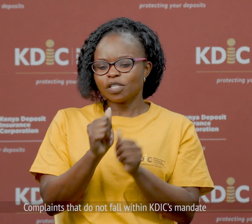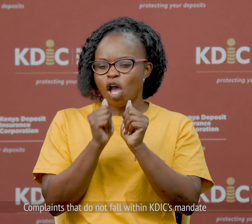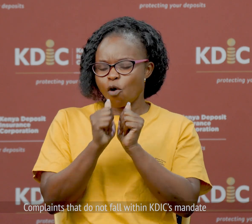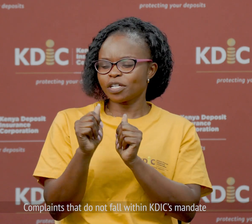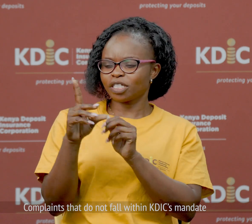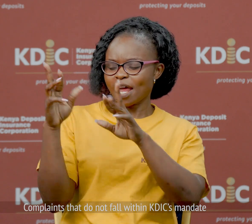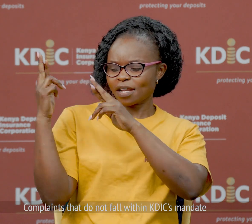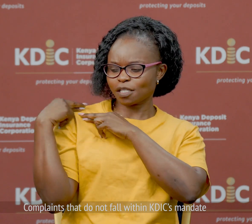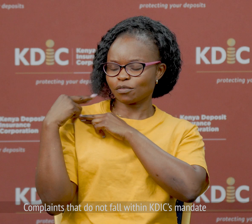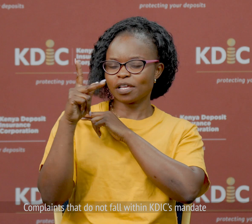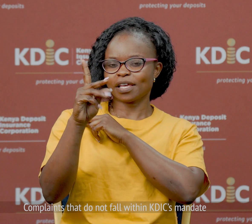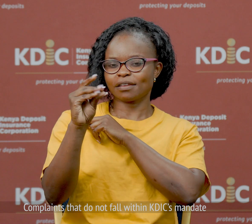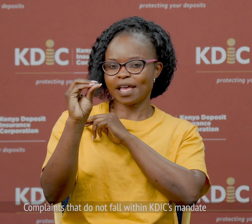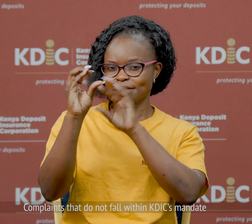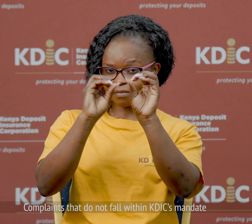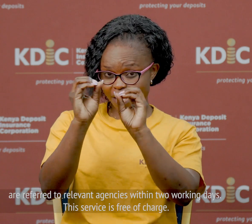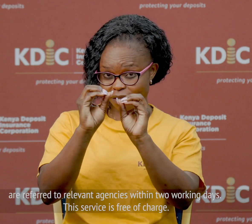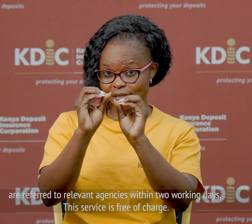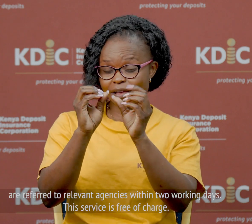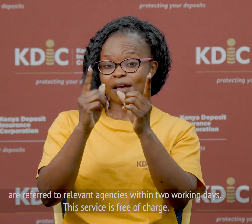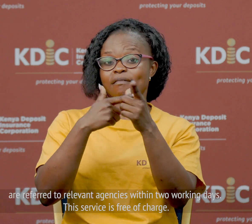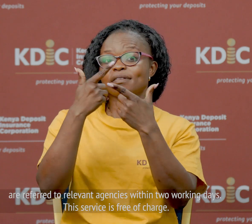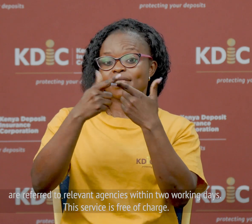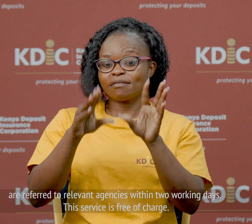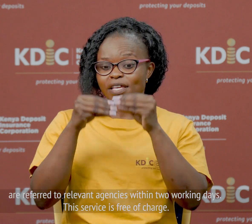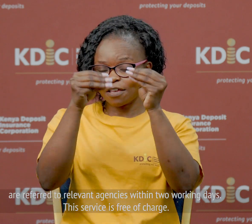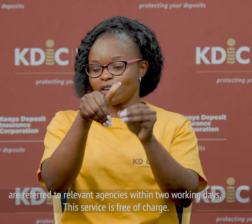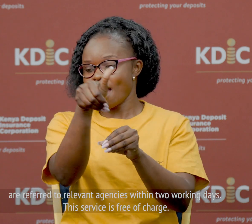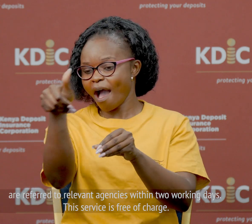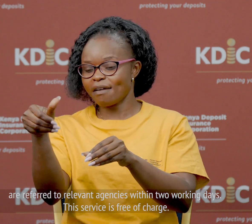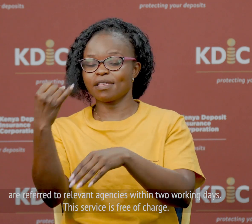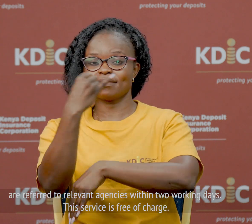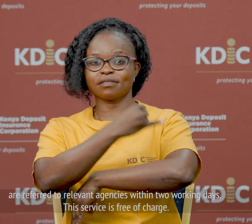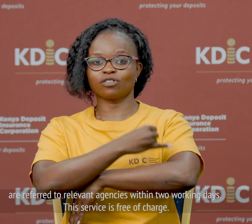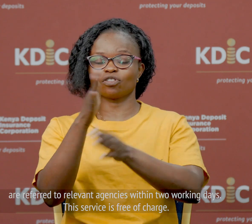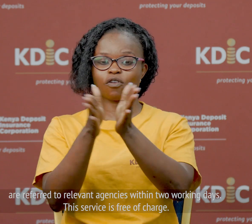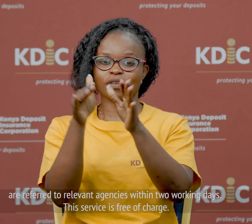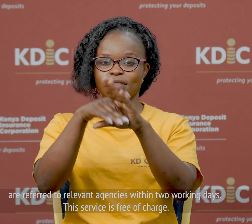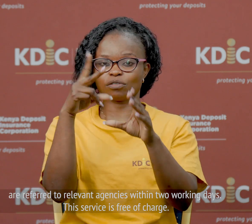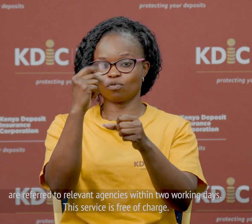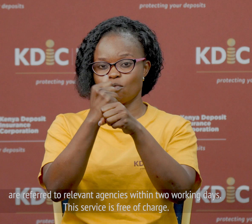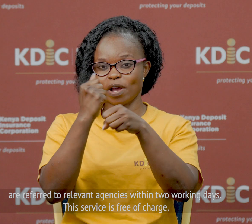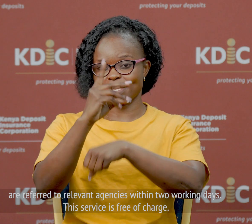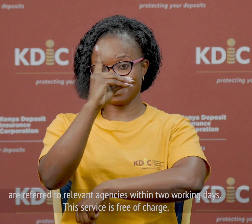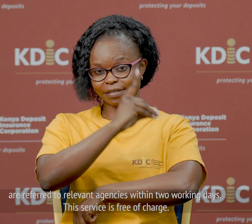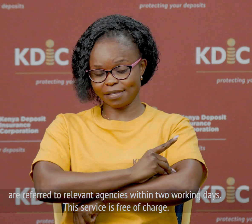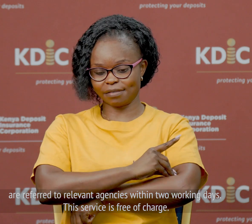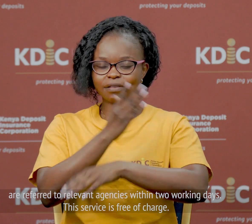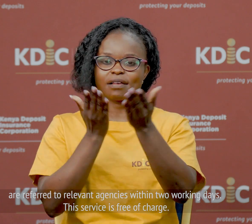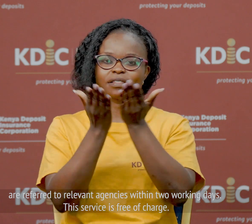within KDIC's mandate are referred to relevant agencies within 2 working days. This service is free